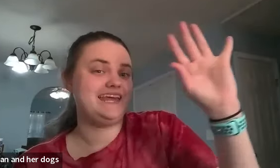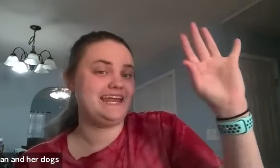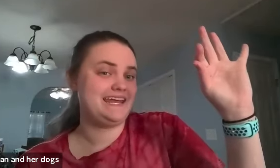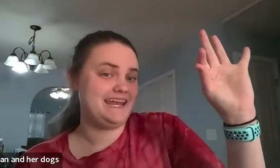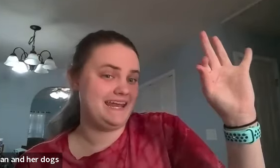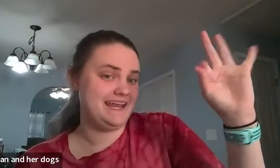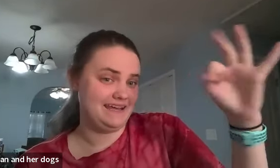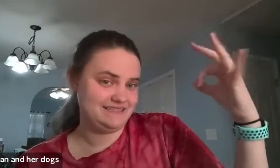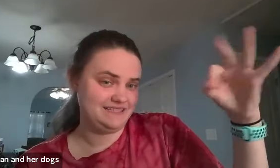Then 19,